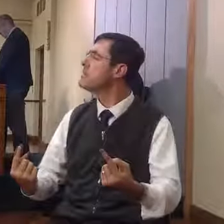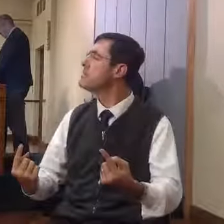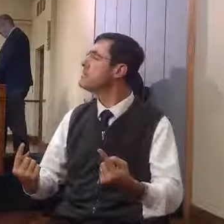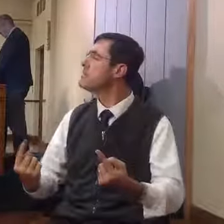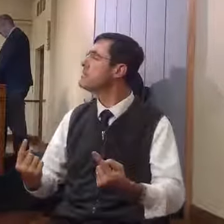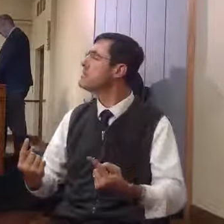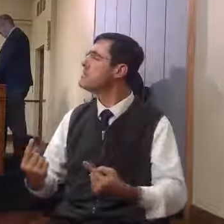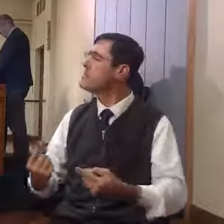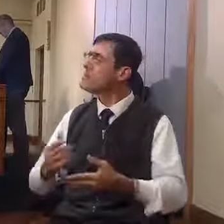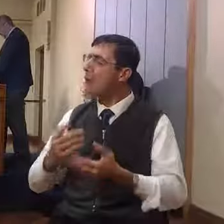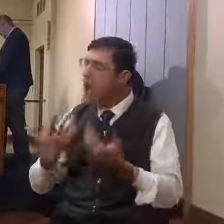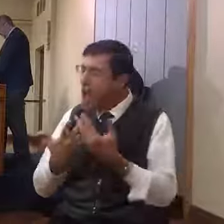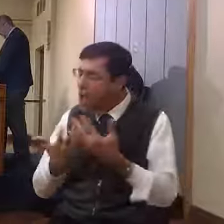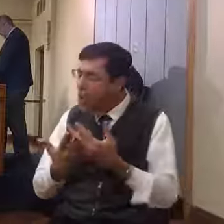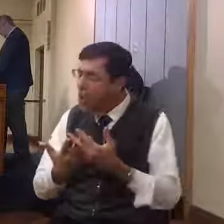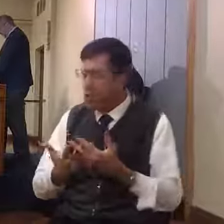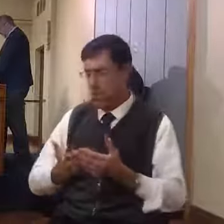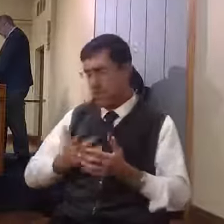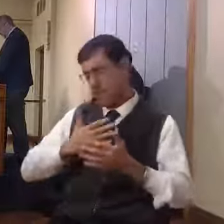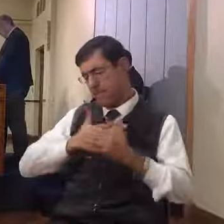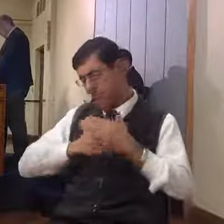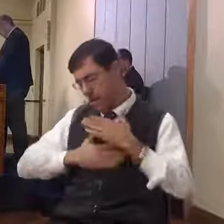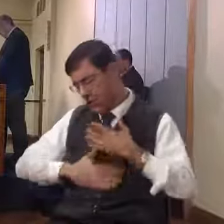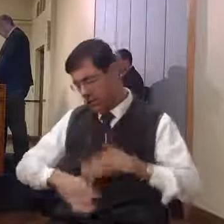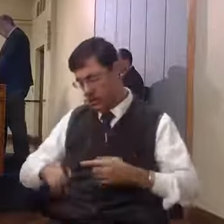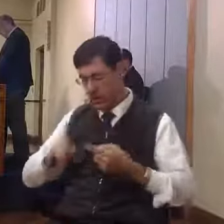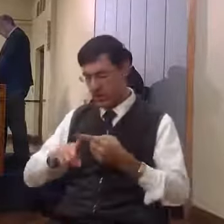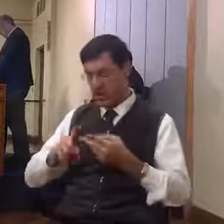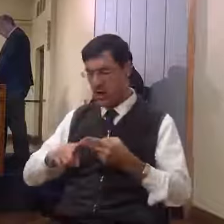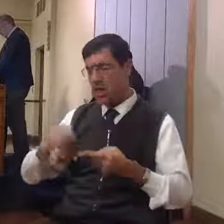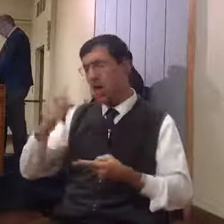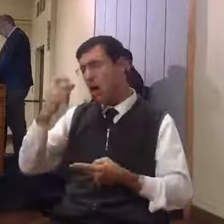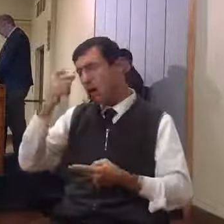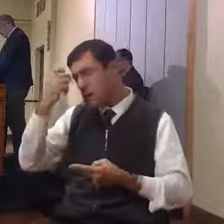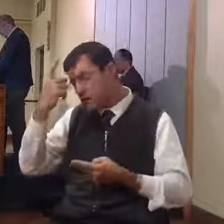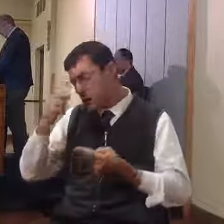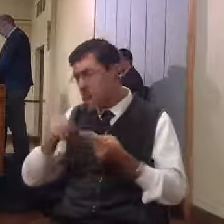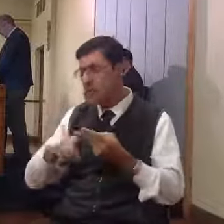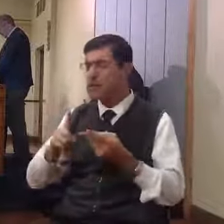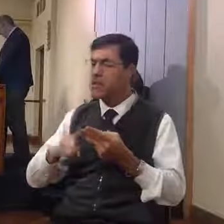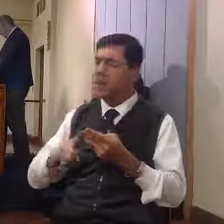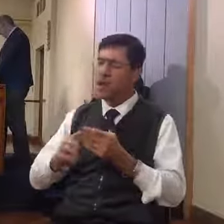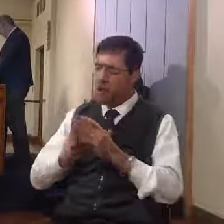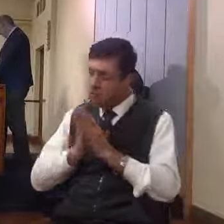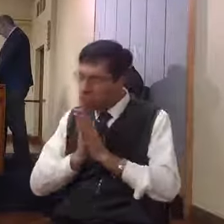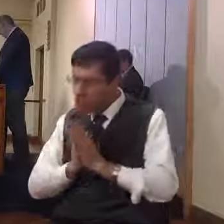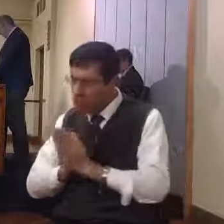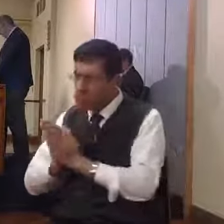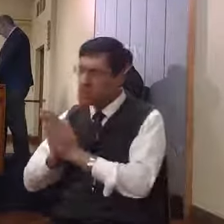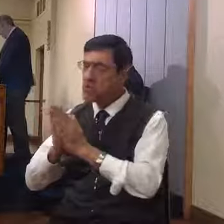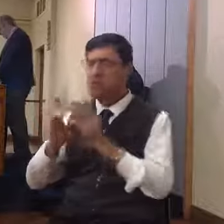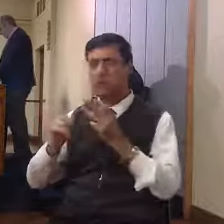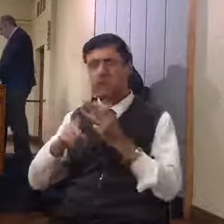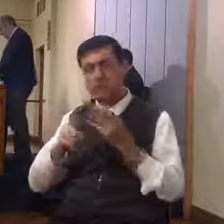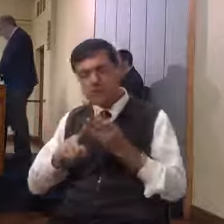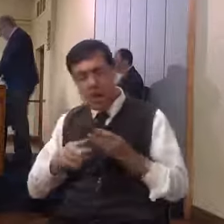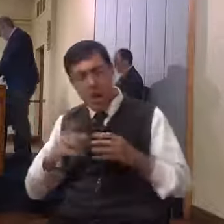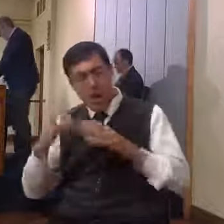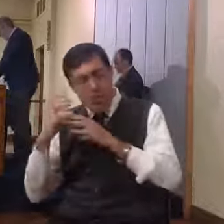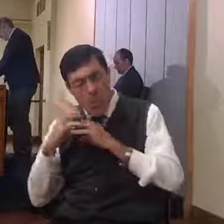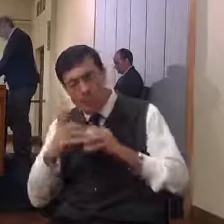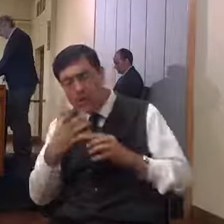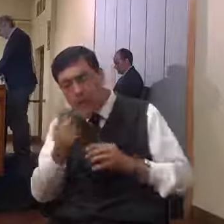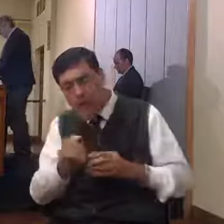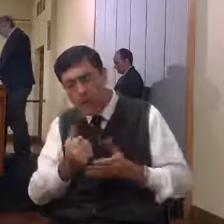much patience and understanding and prayerfulness. O Lord, may we share burdens together, and may we share